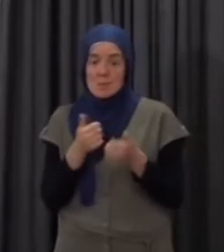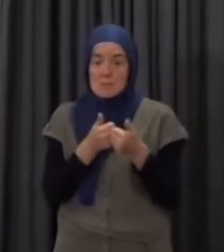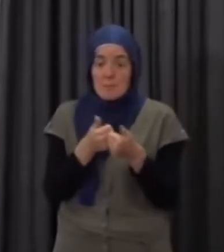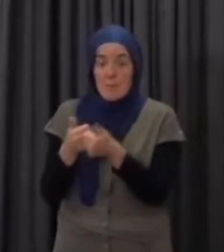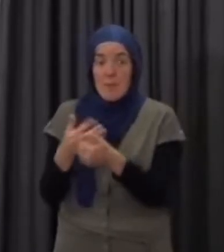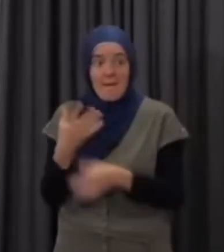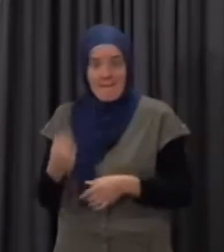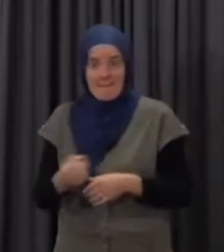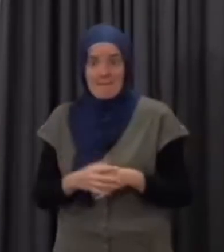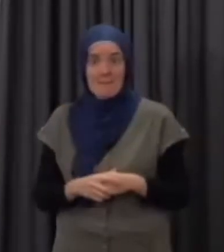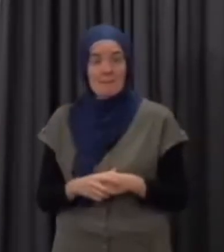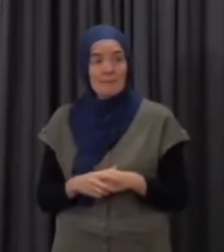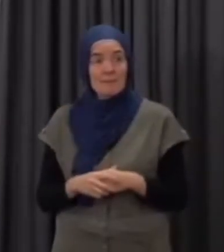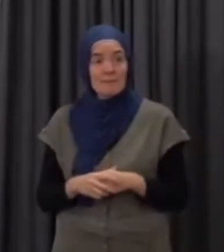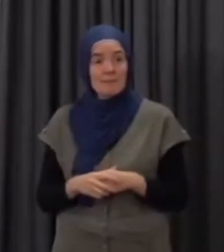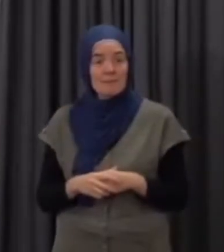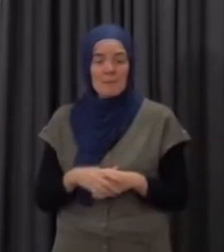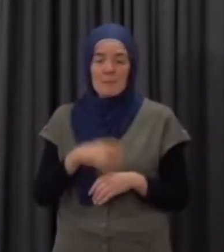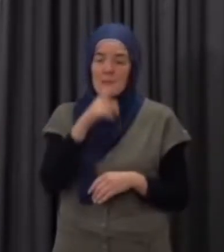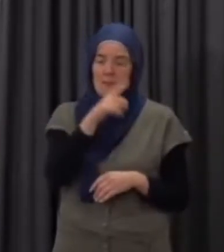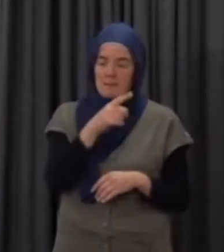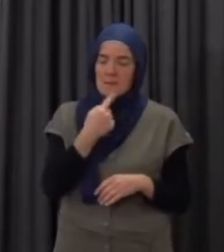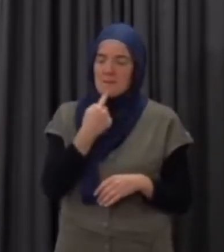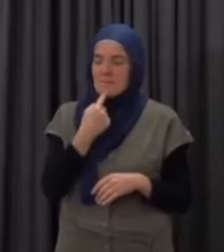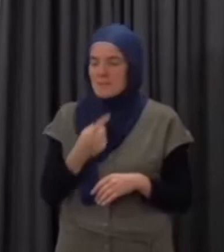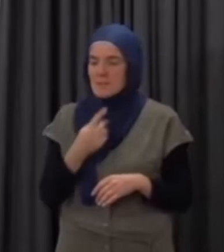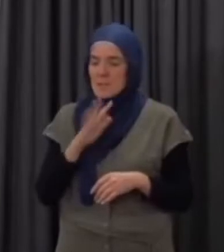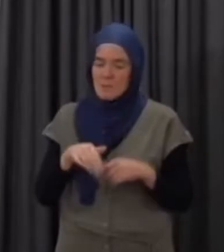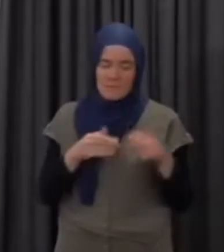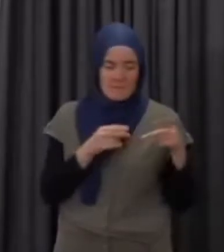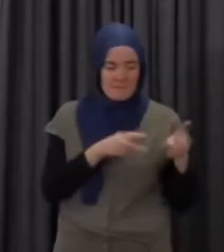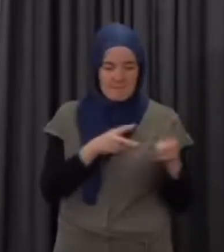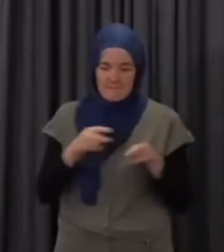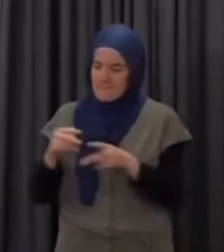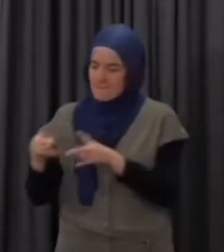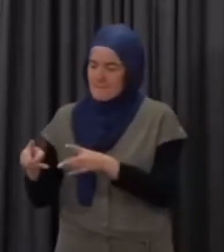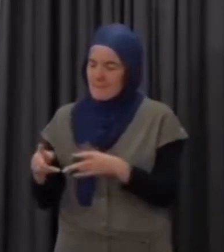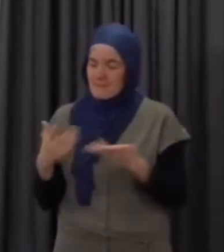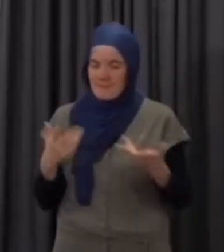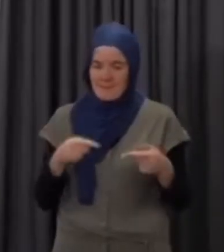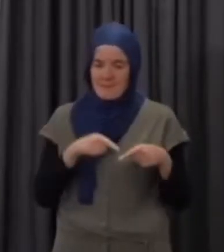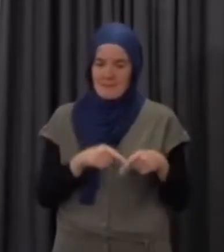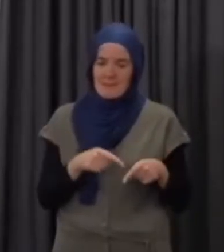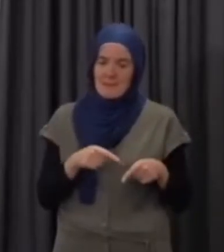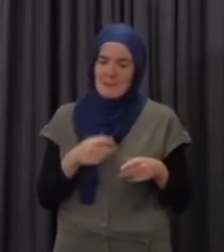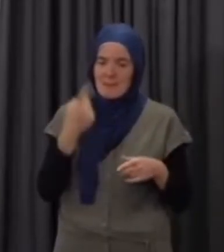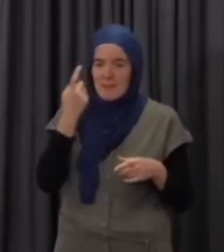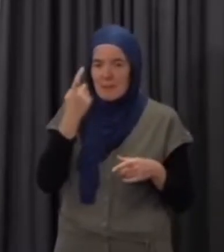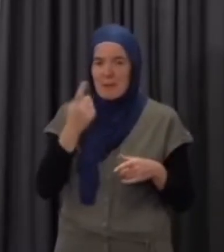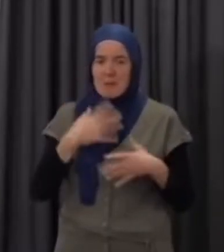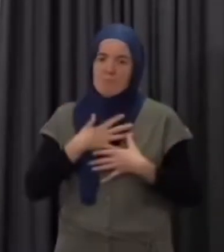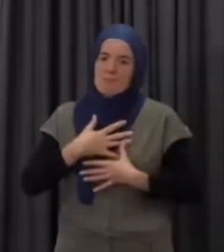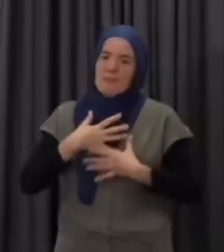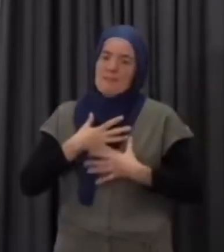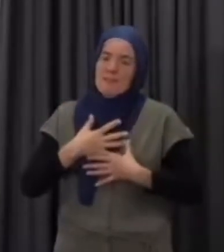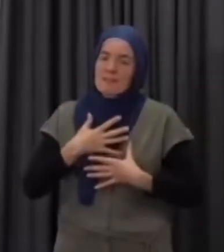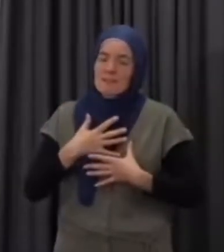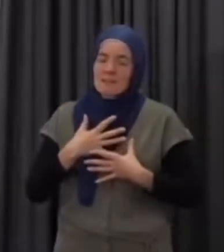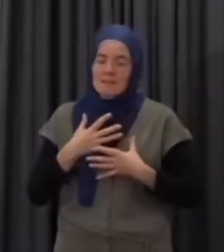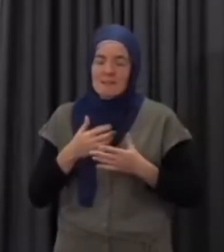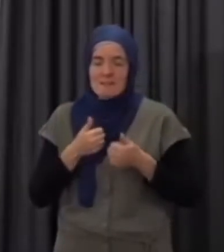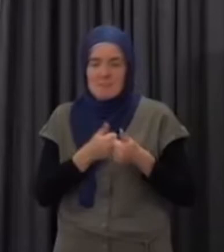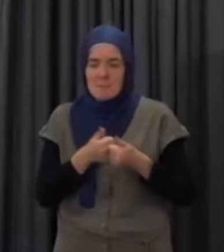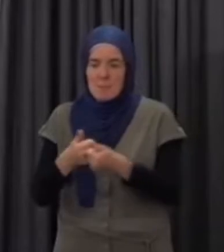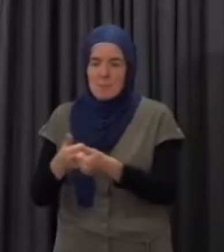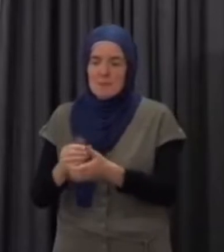think your focus on respiratory pathways, given the nature of this disease, is really important, and we do need to ensure that we have alternative community